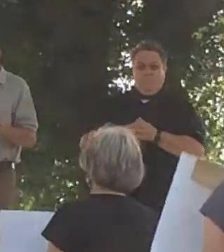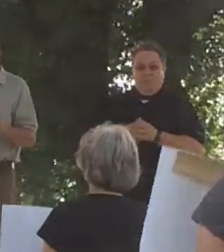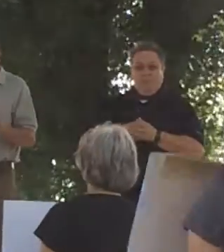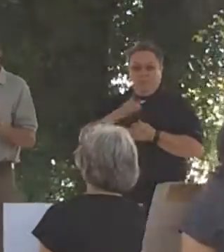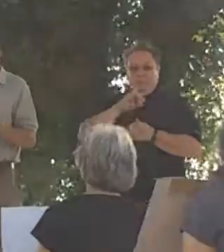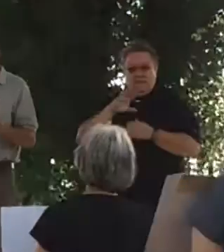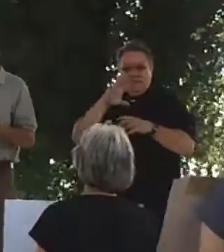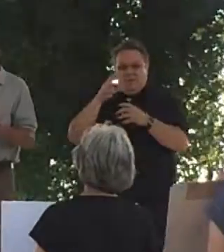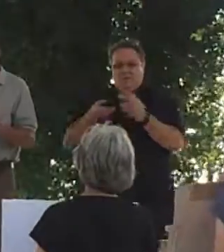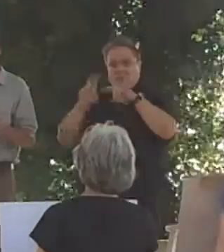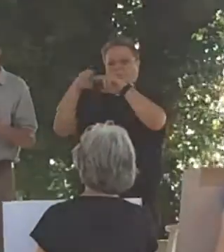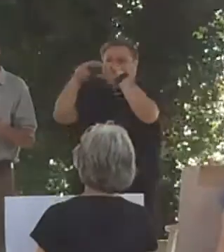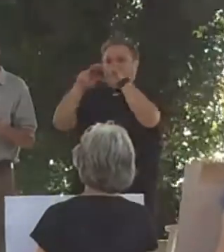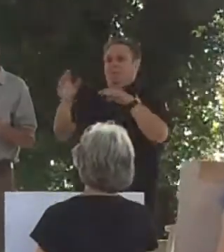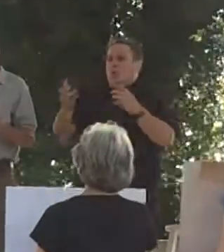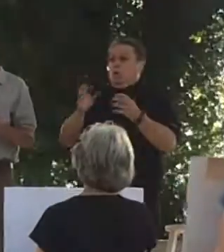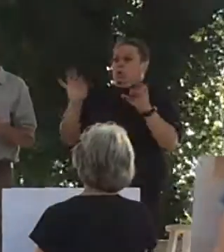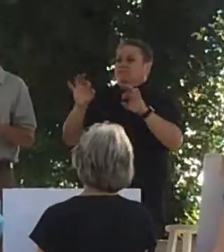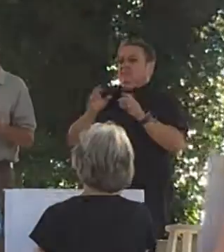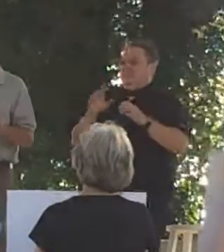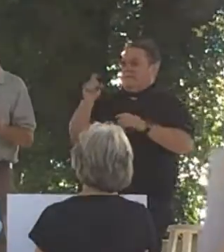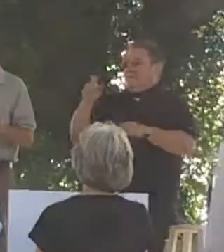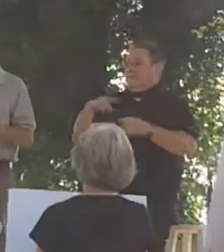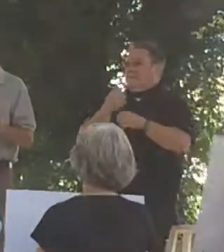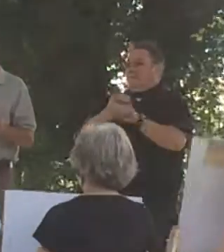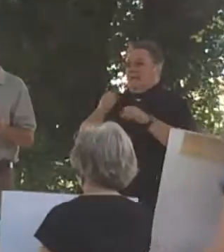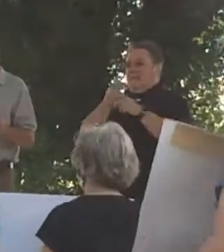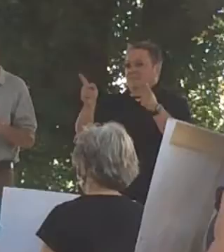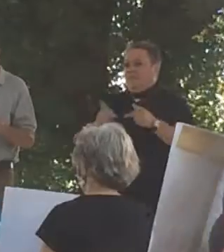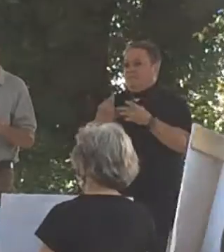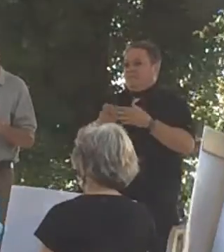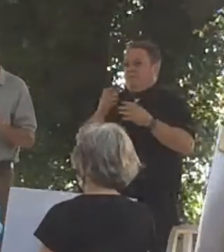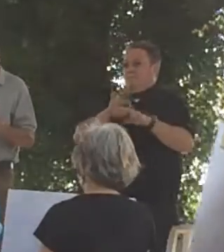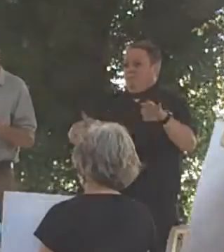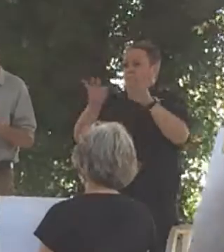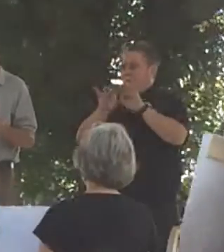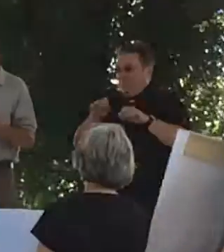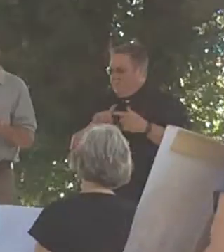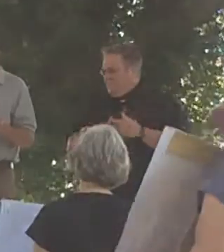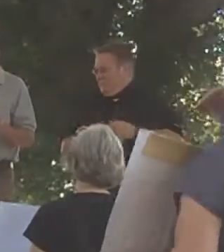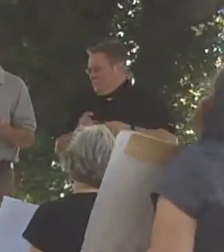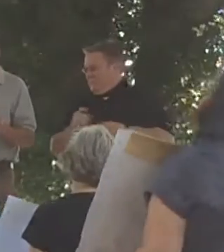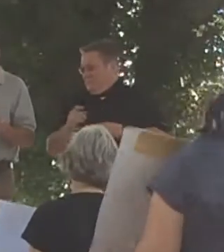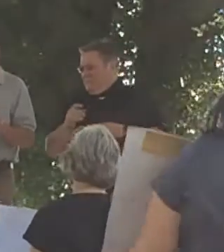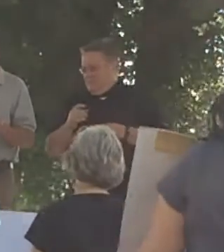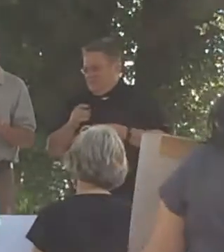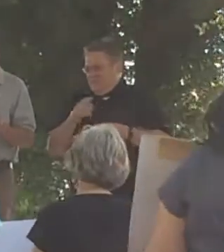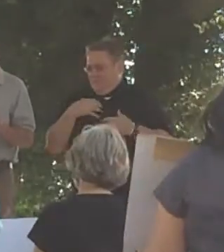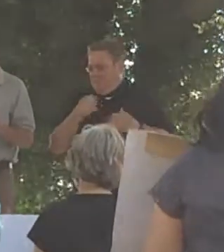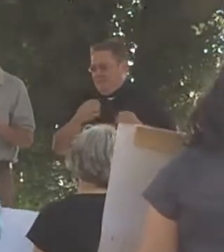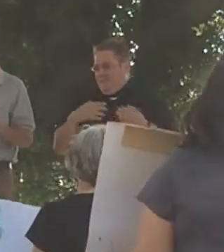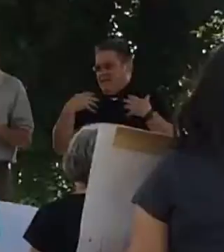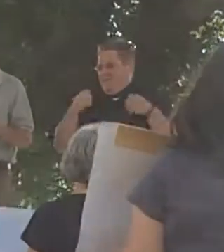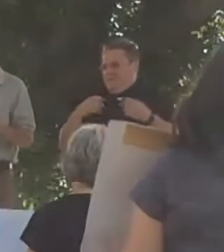are increasingly more urgent and necessary. Safe spaces are paramount for the facilitation of conversations, for grieving, healing,